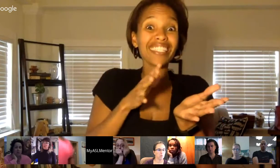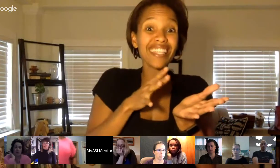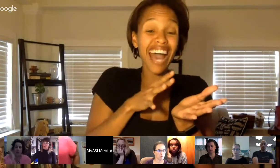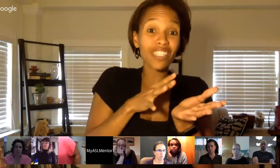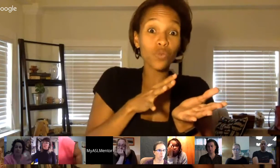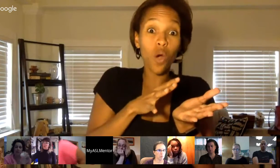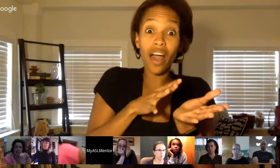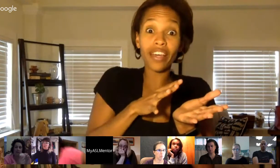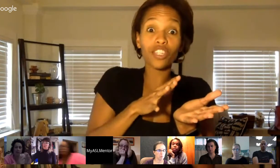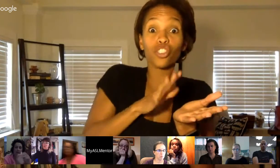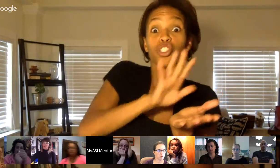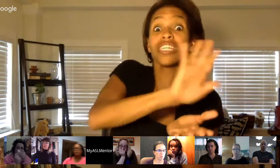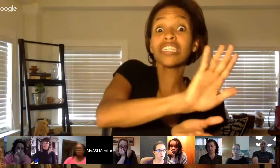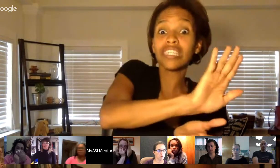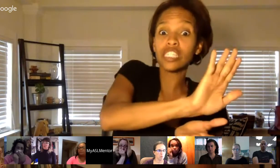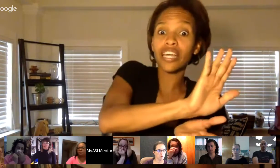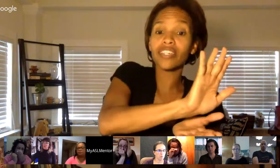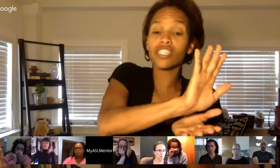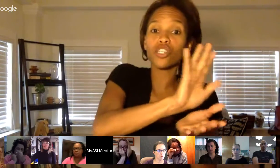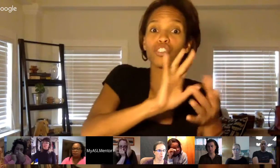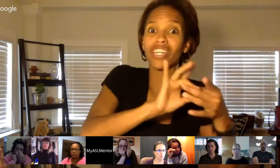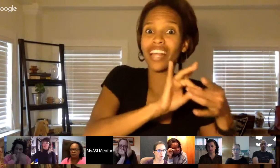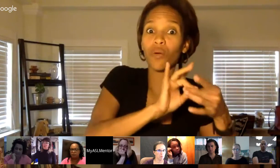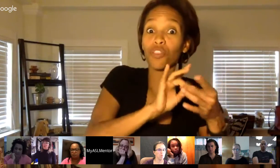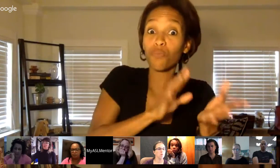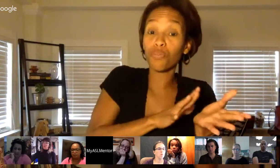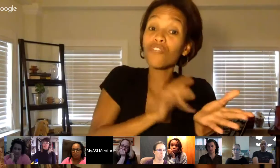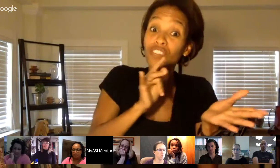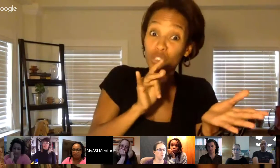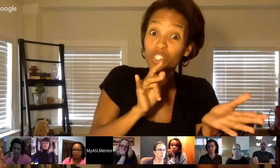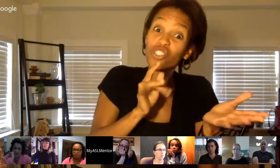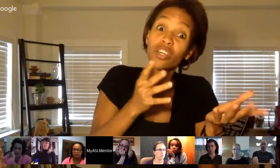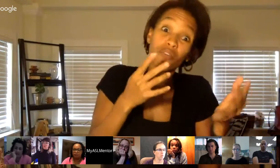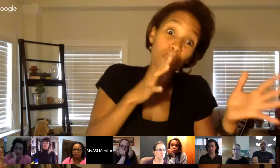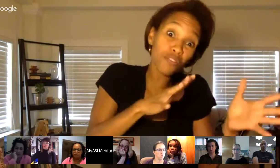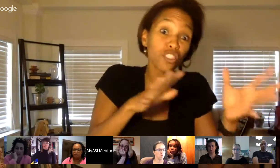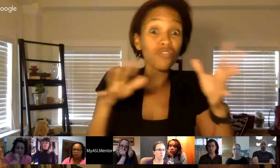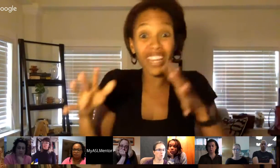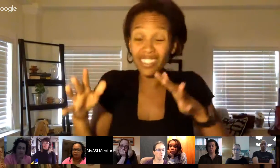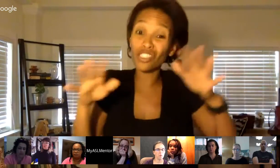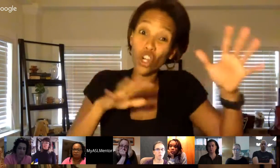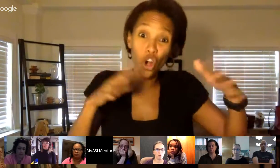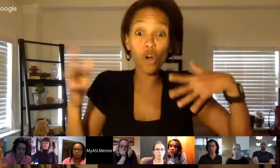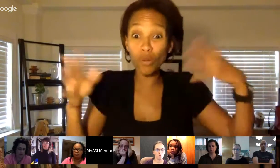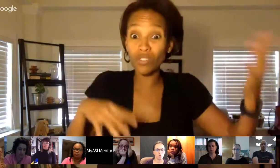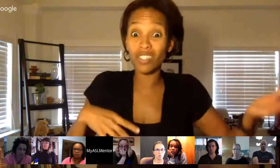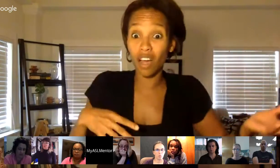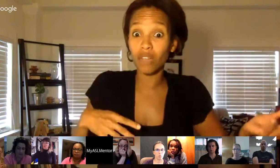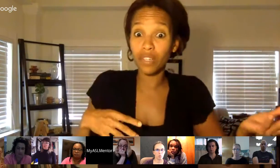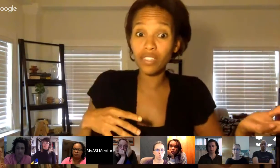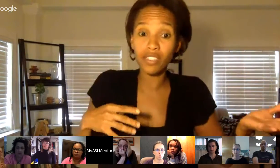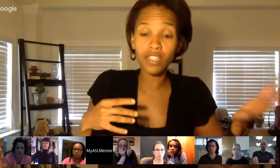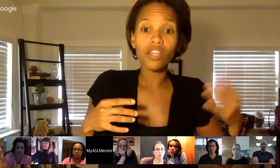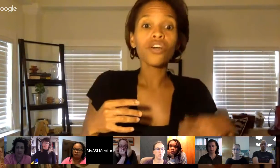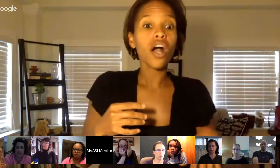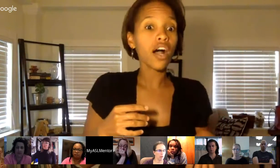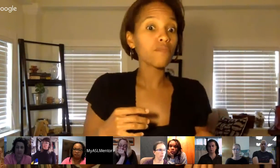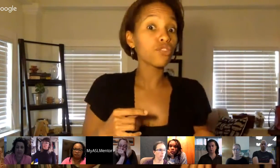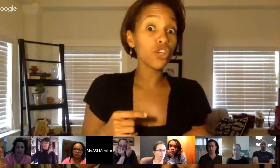I guess that's why she is associating that with privilege, which privilege advantage are almost